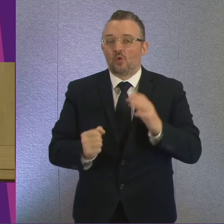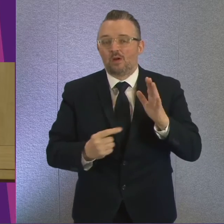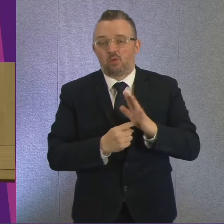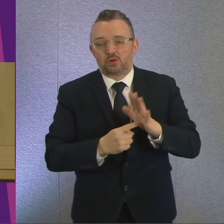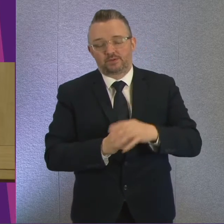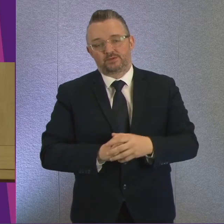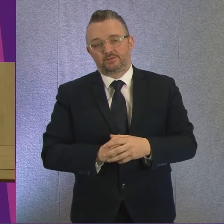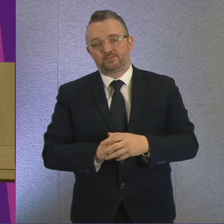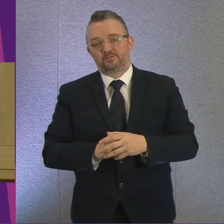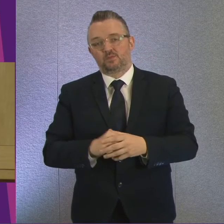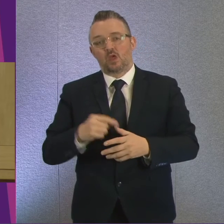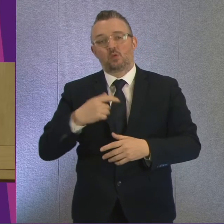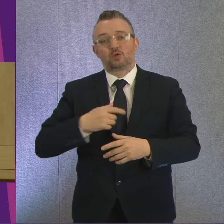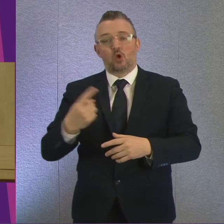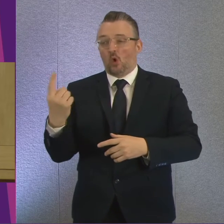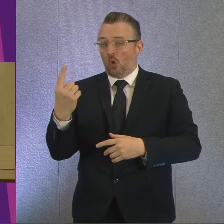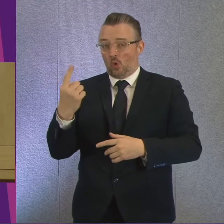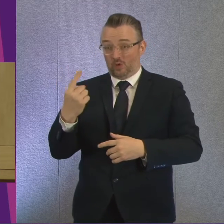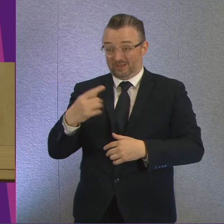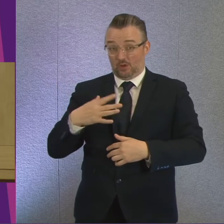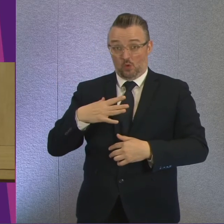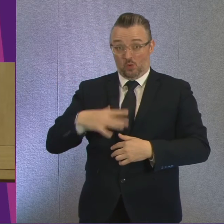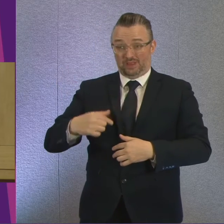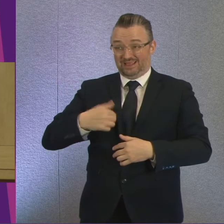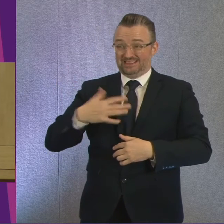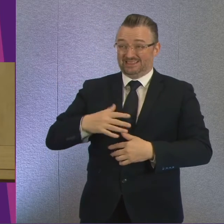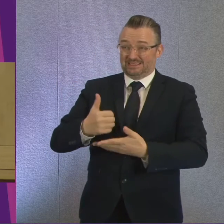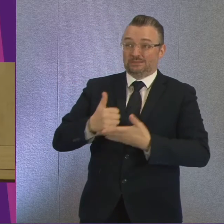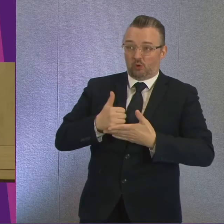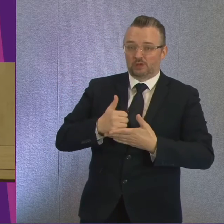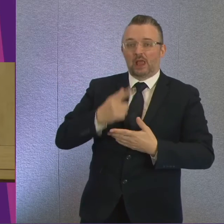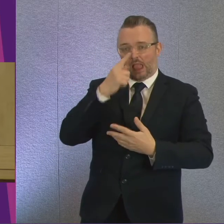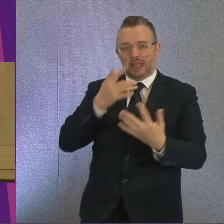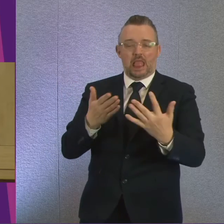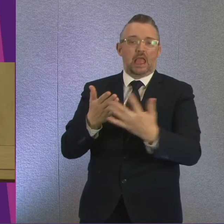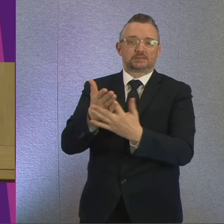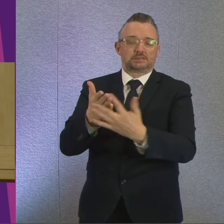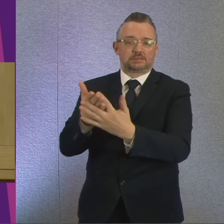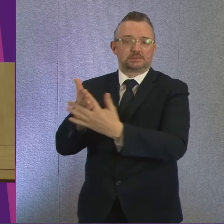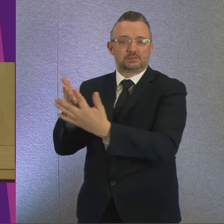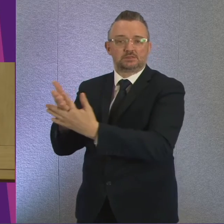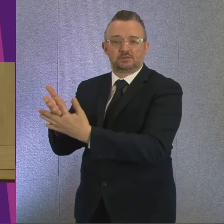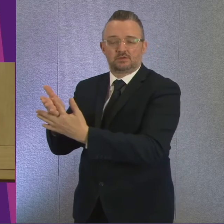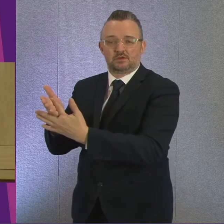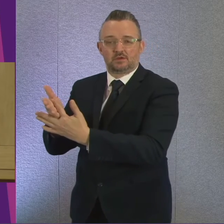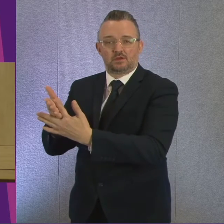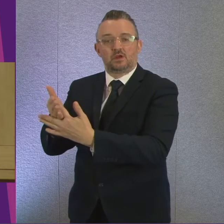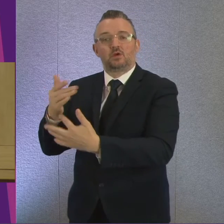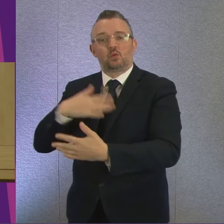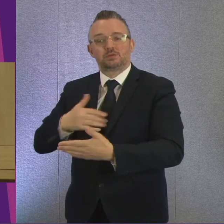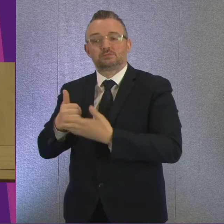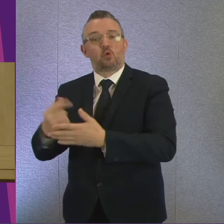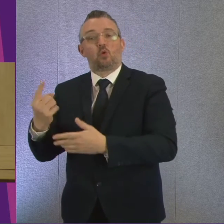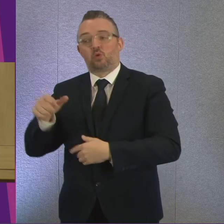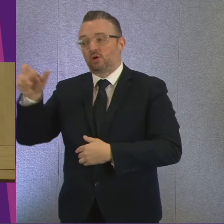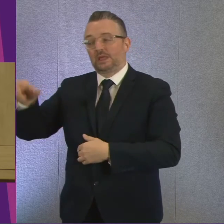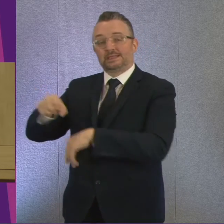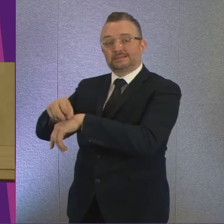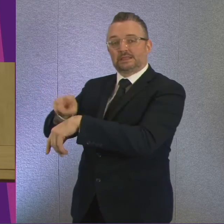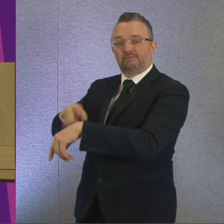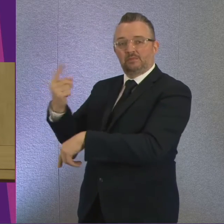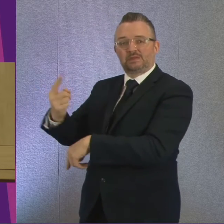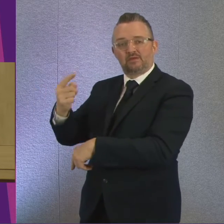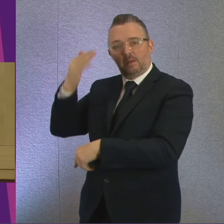to make sure that anyone who needs support can get access to appropriate services, and we are working to support mental health staff to maintain